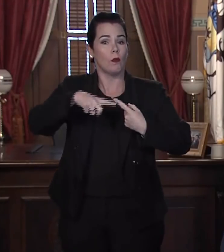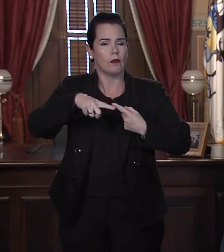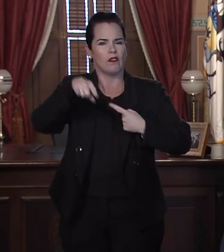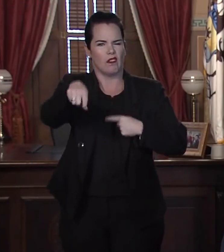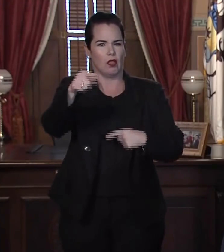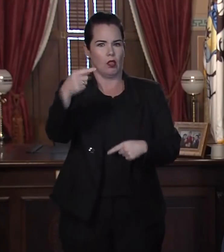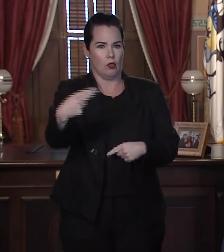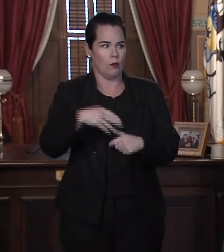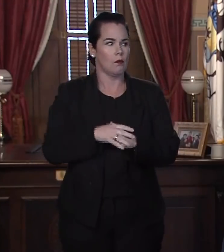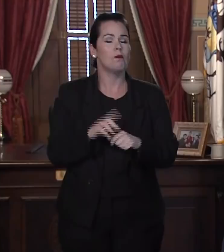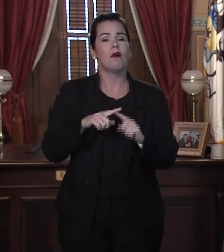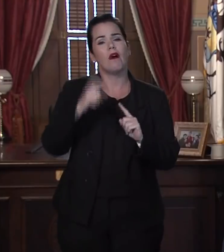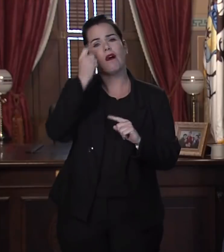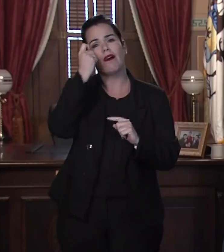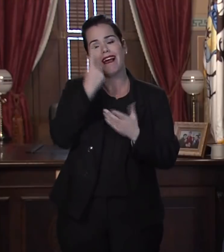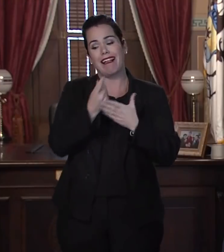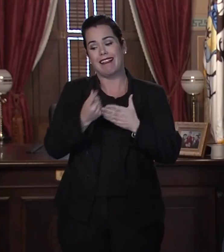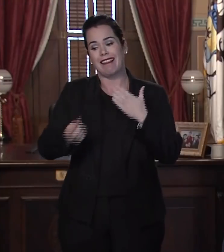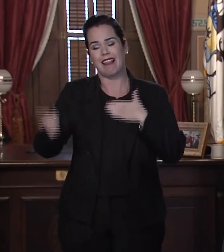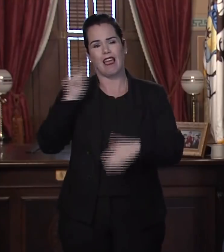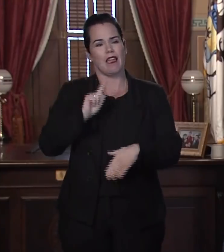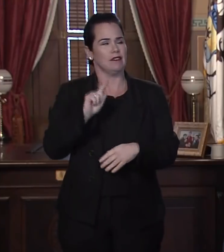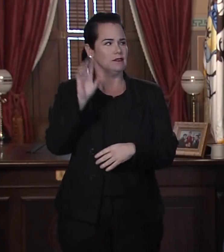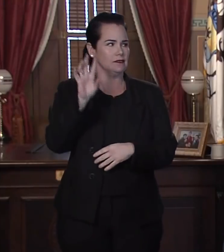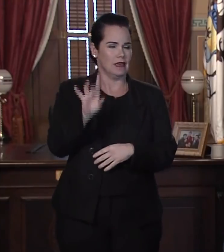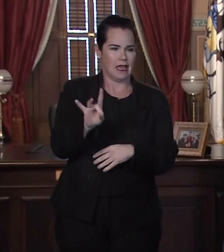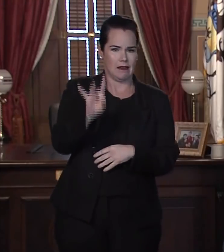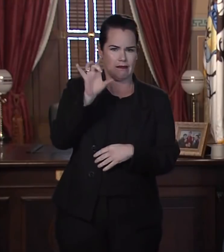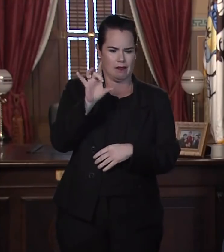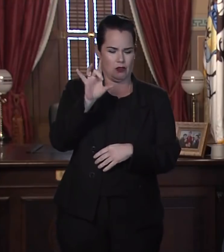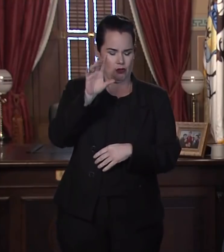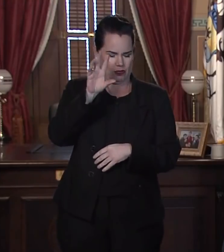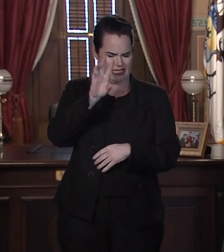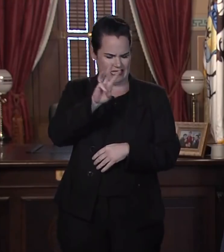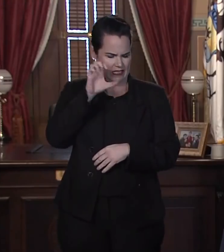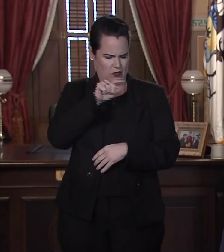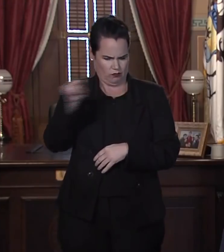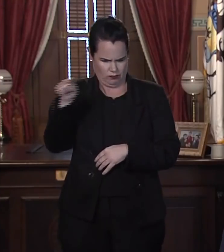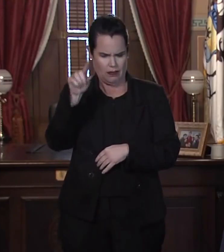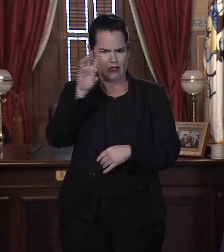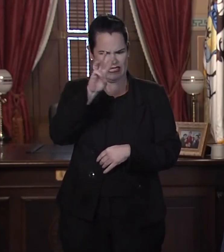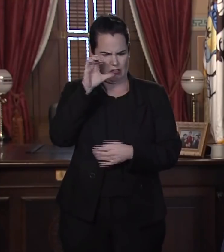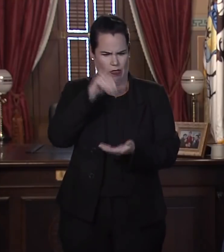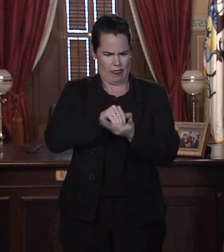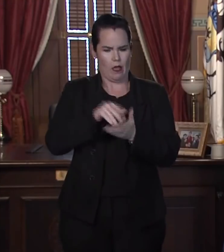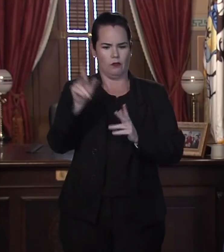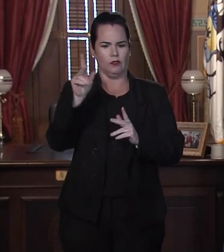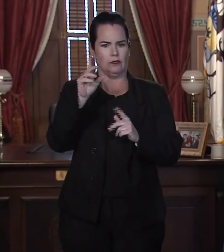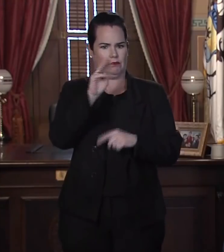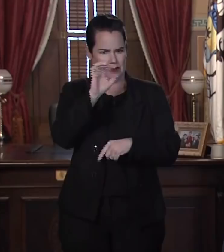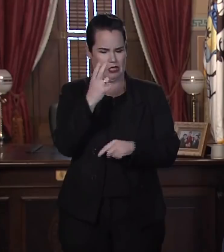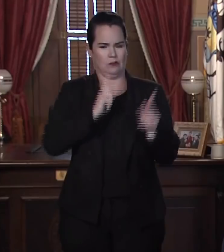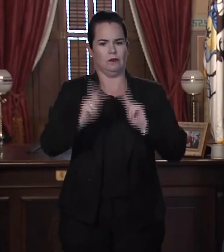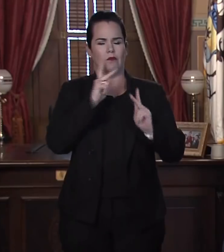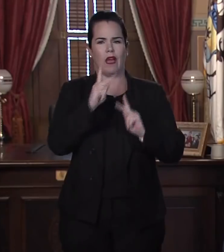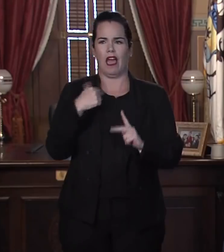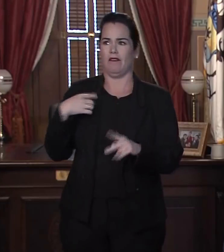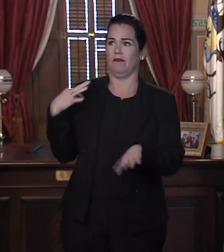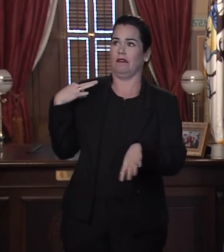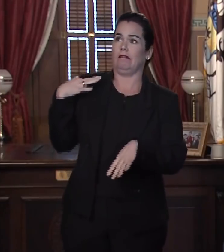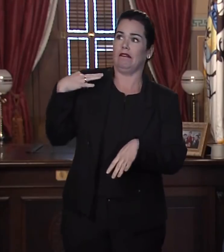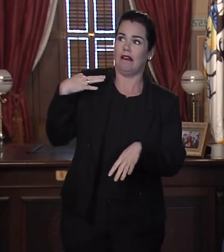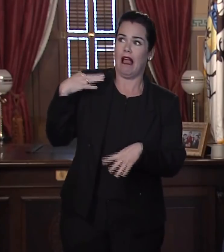we said that 830,000 Michiganders had filed for claims. Since that time, that number has increased to over 1